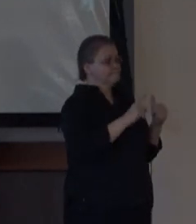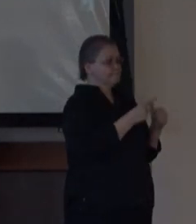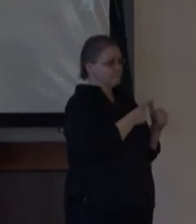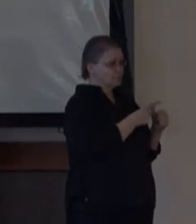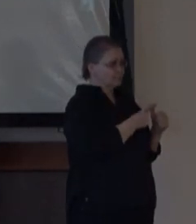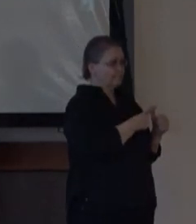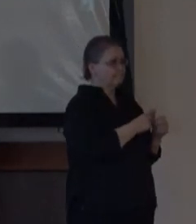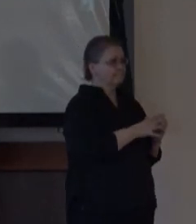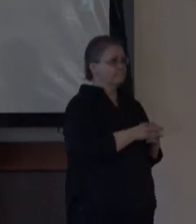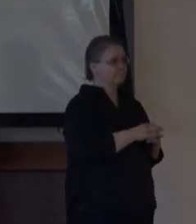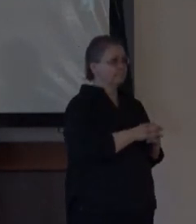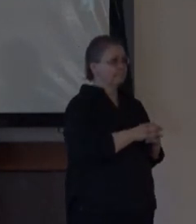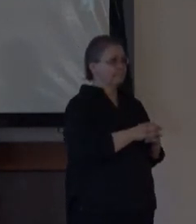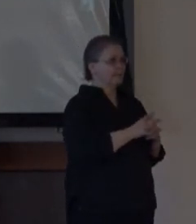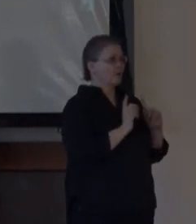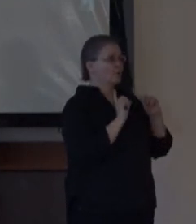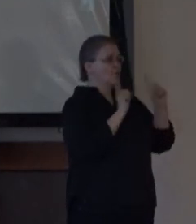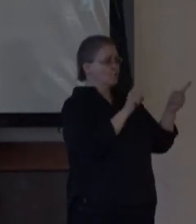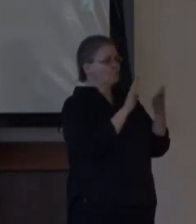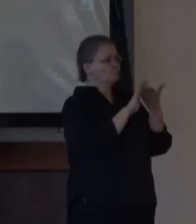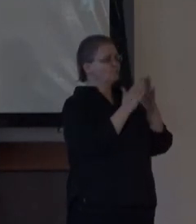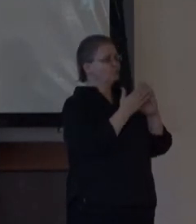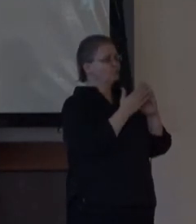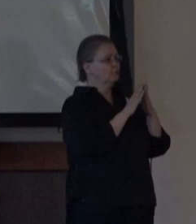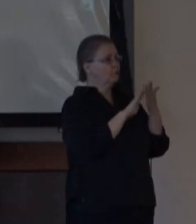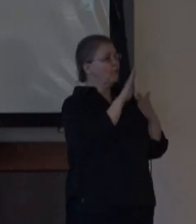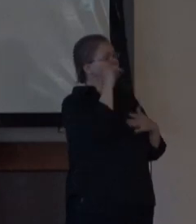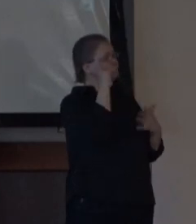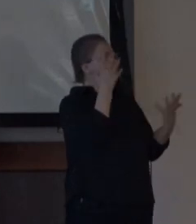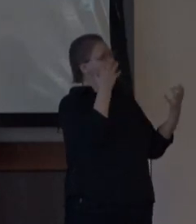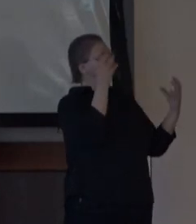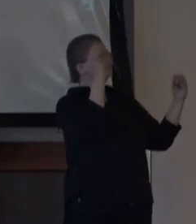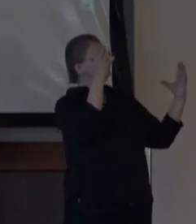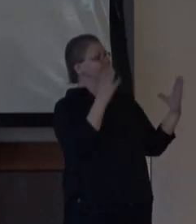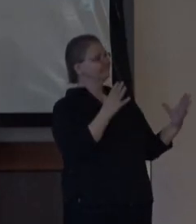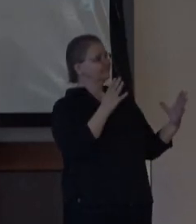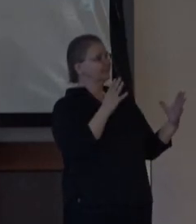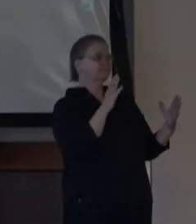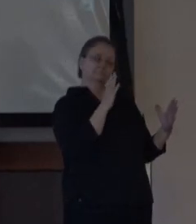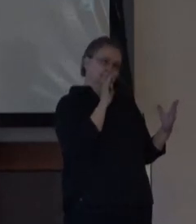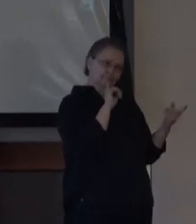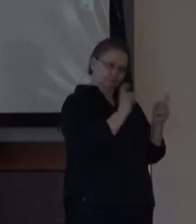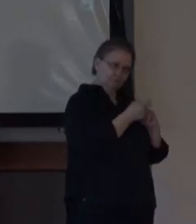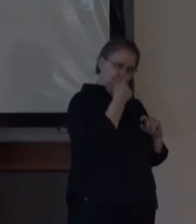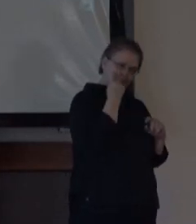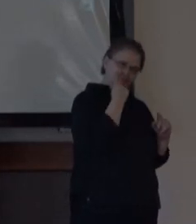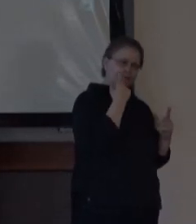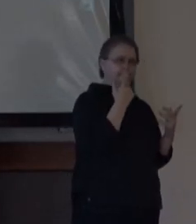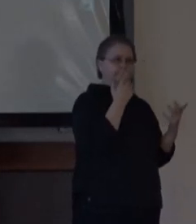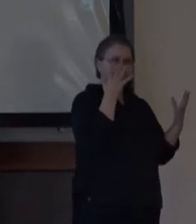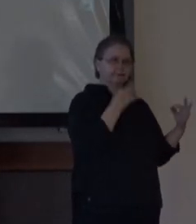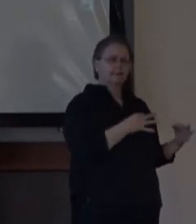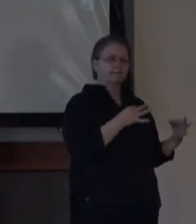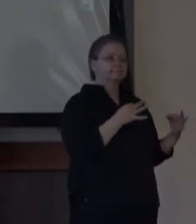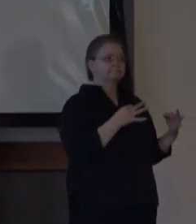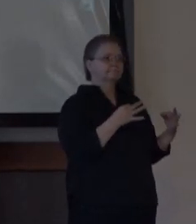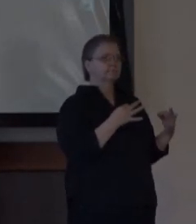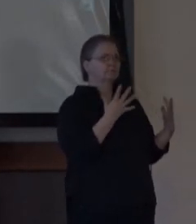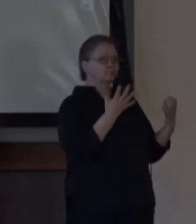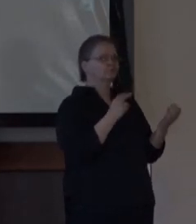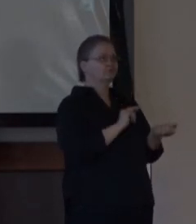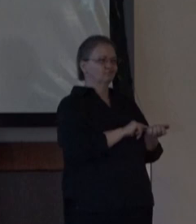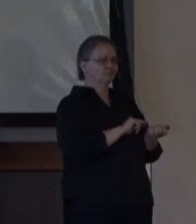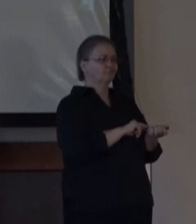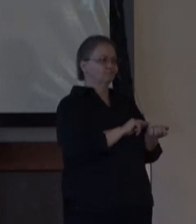first, when I went back to community college, I thought I wanted to become a teacher, but then I changed my mind and I decided to pursue